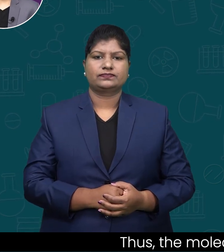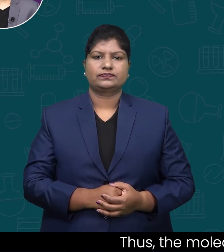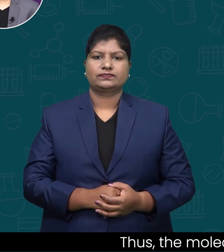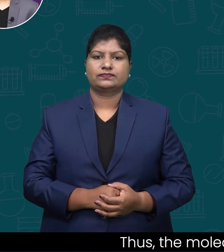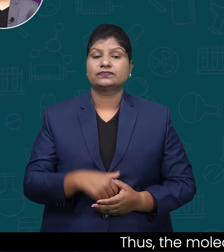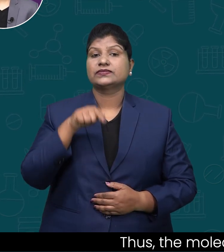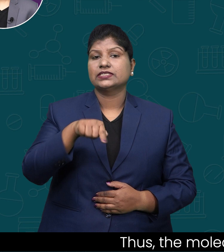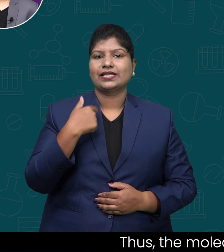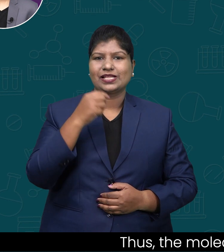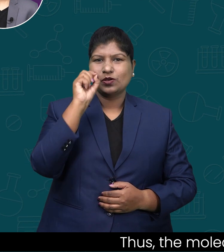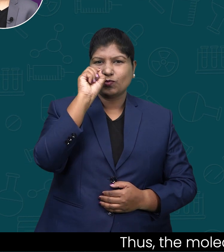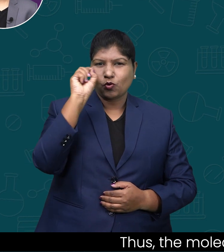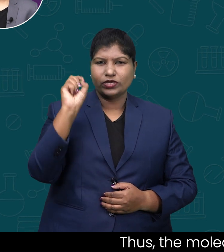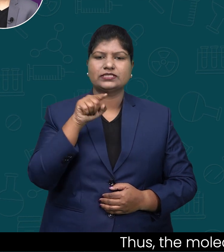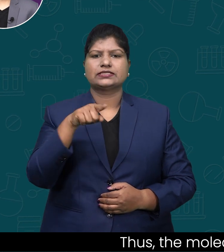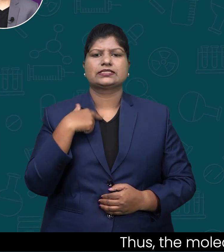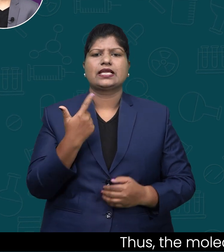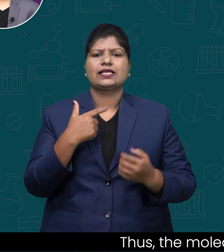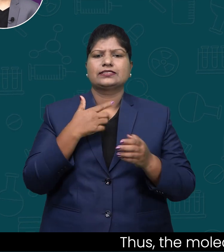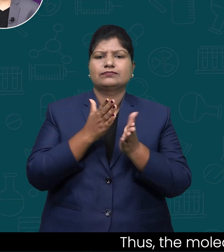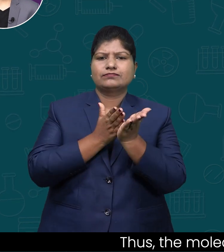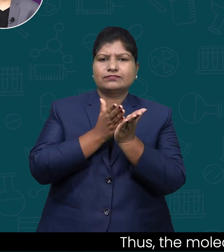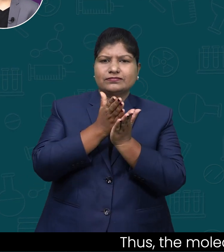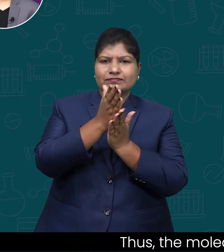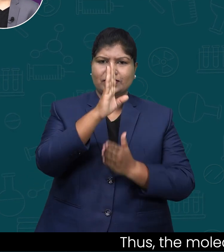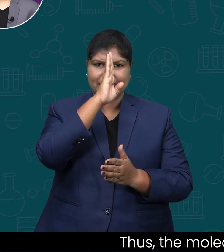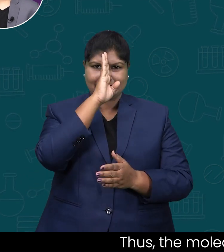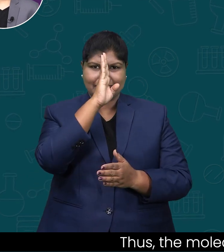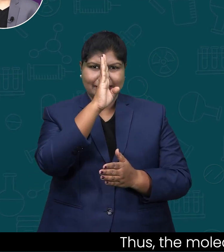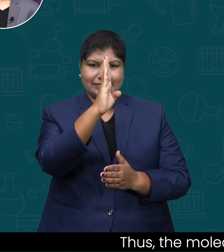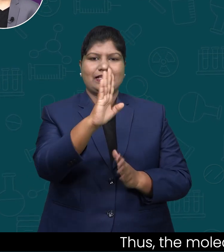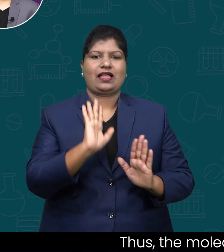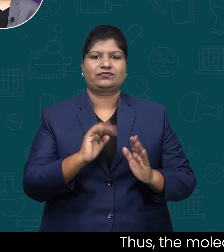Thus, the molecule would be linear.